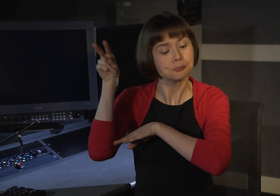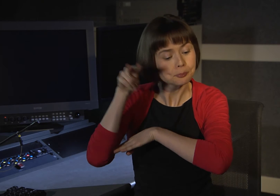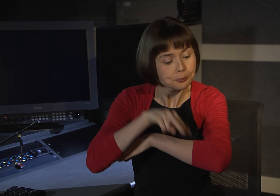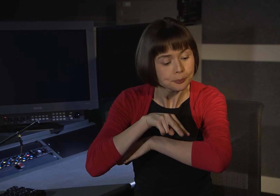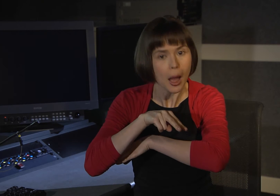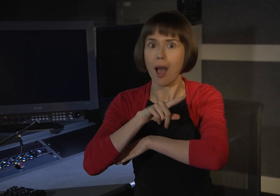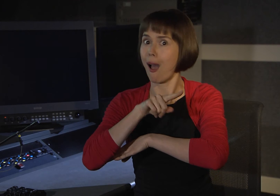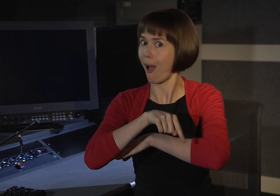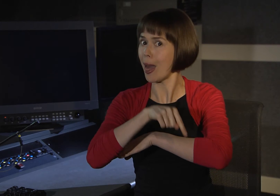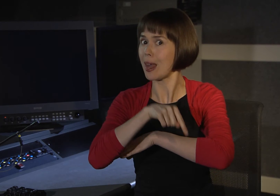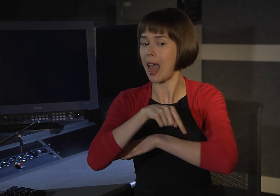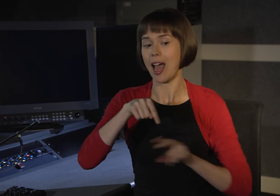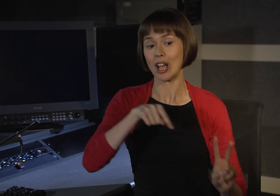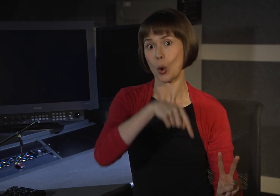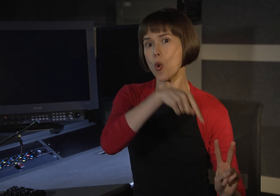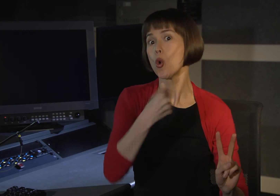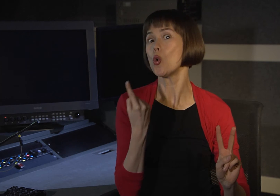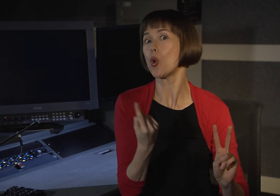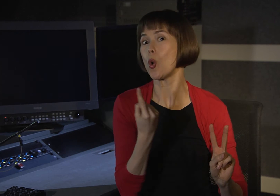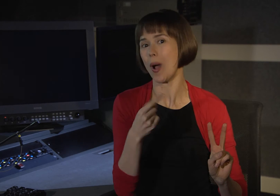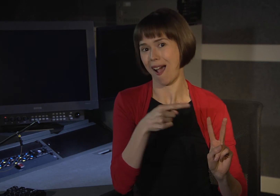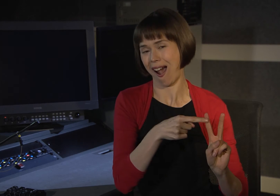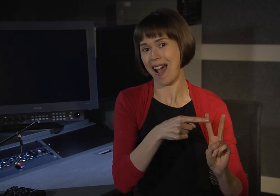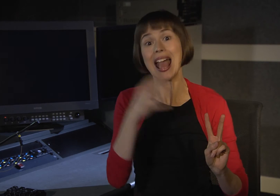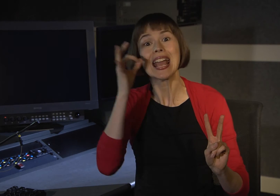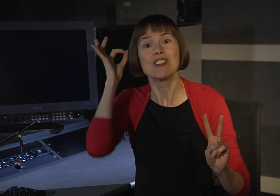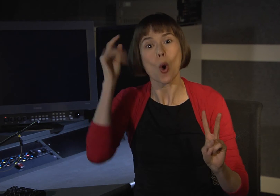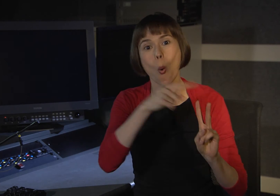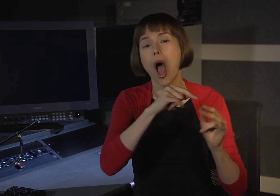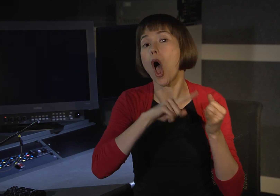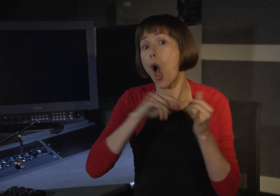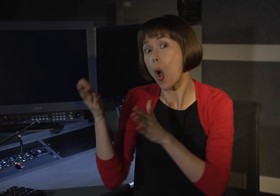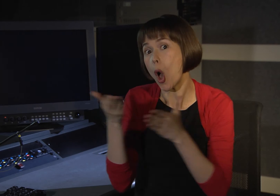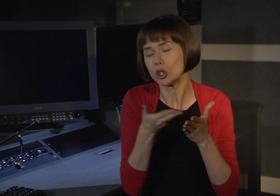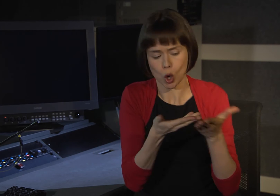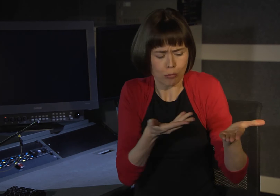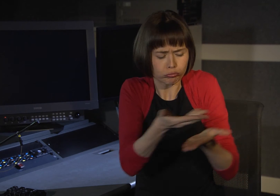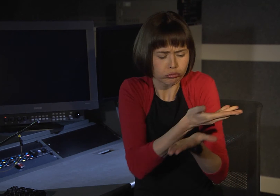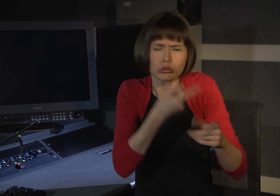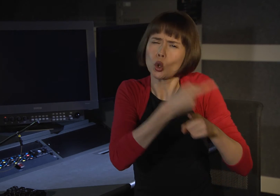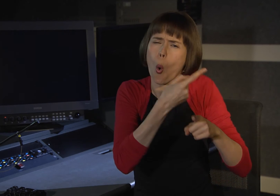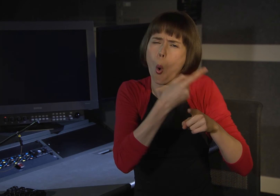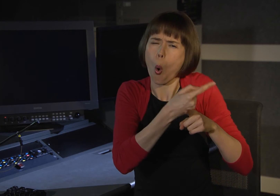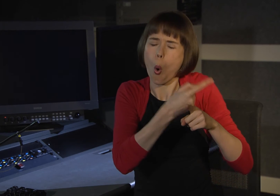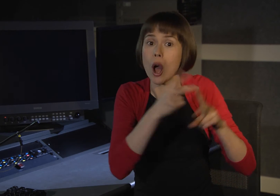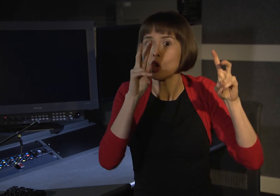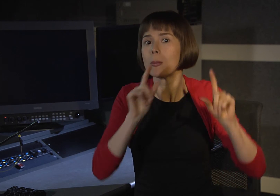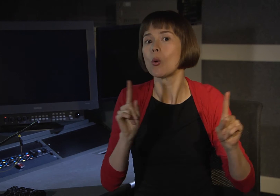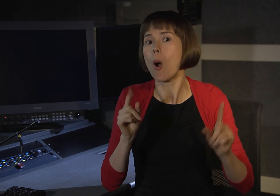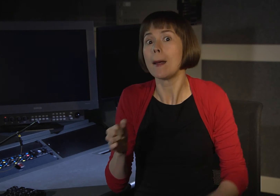the window down to the ground where Hero and Ursula are stood, again having a very loud